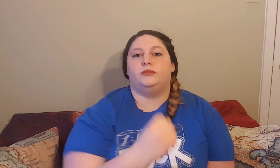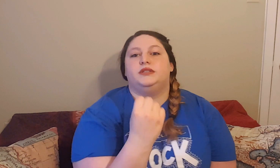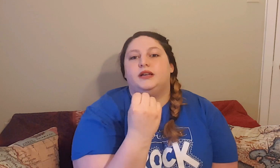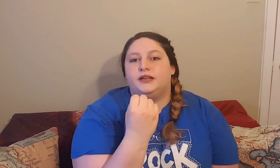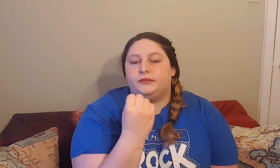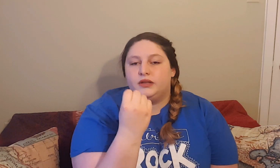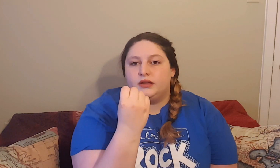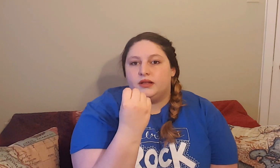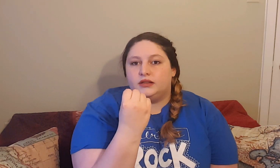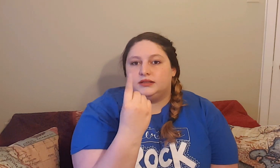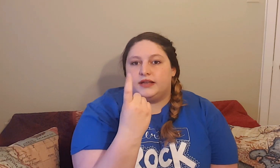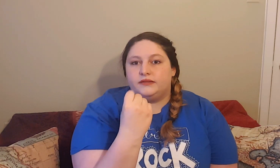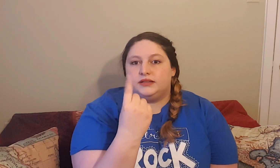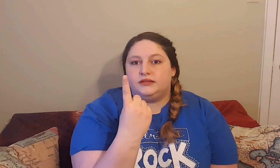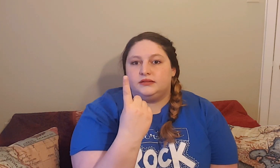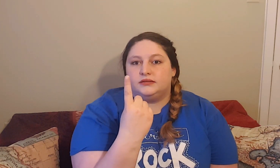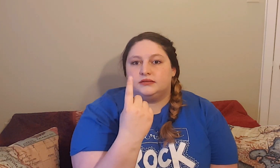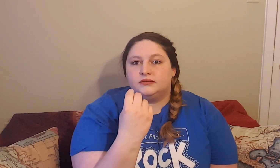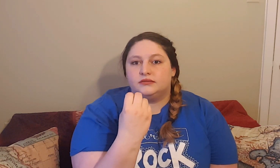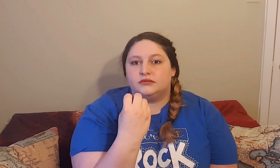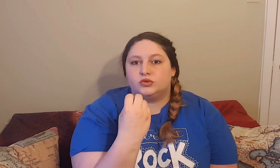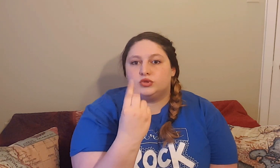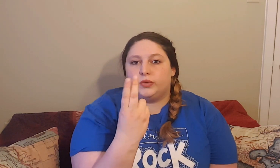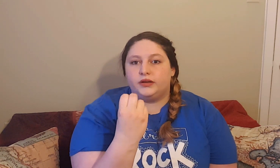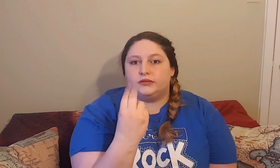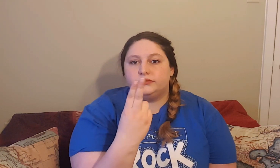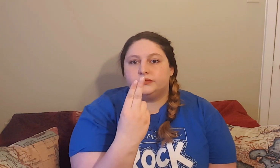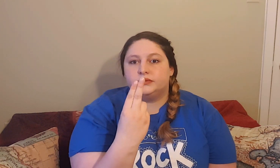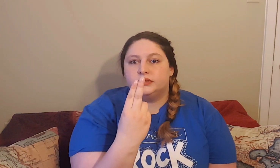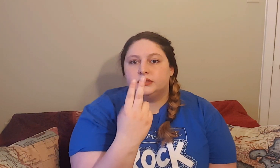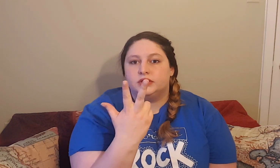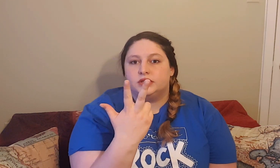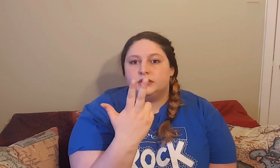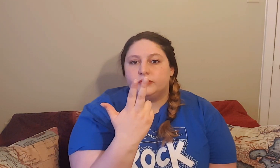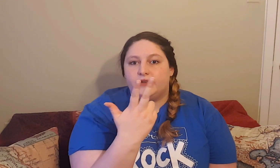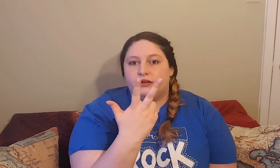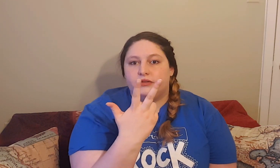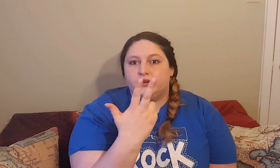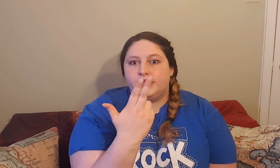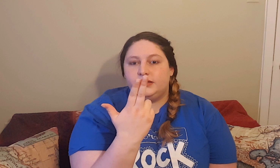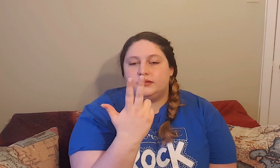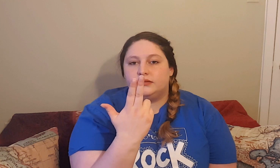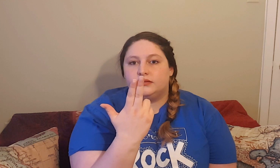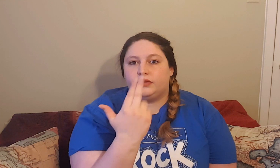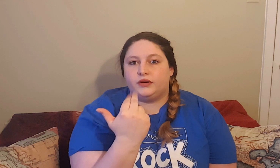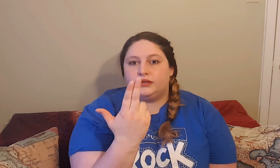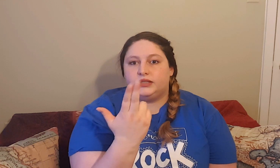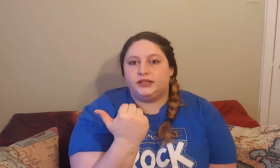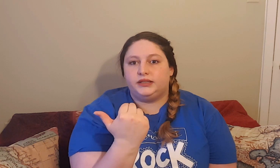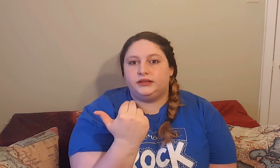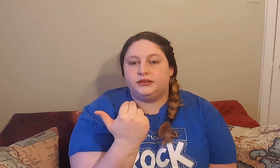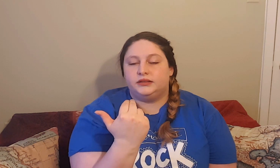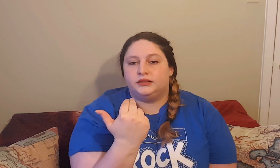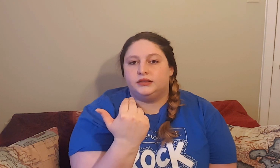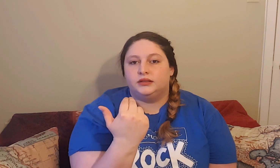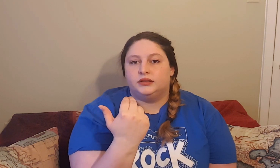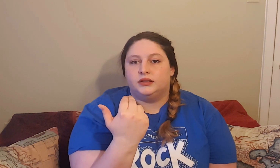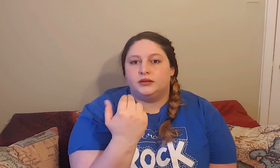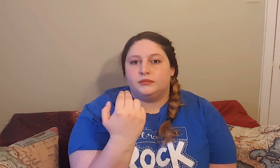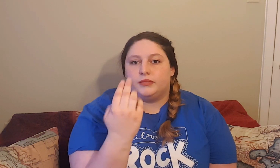more time. 11, 12, have our 3, 13, make